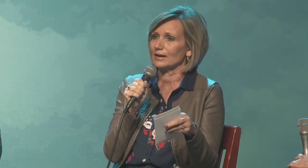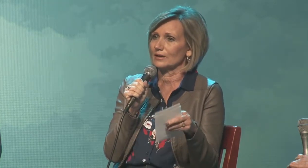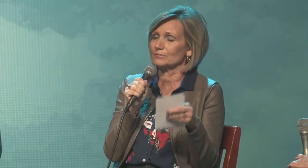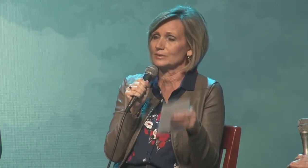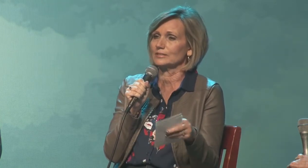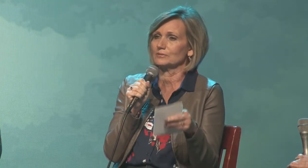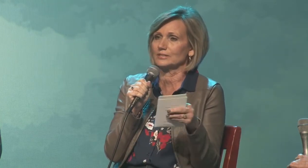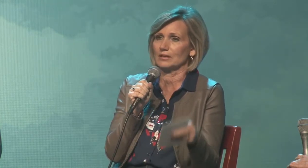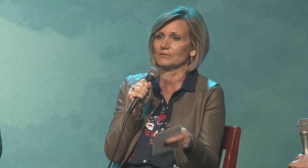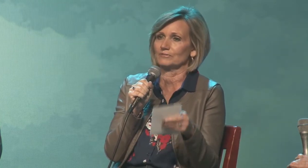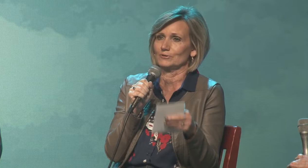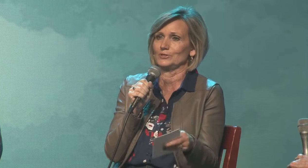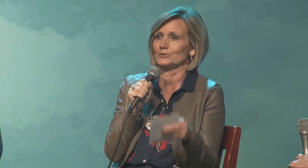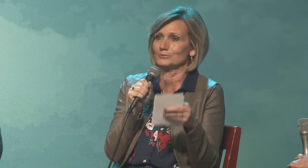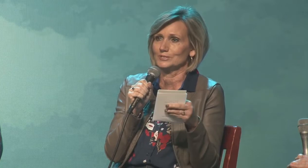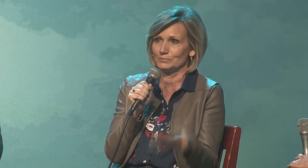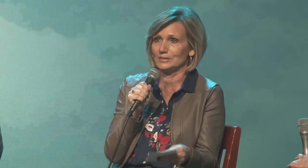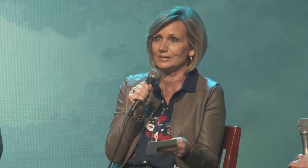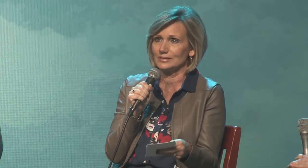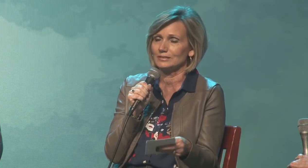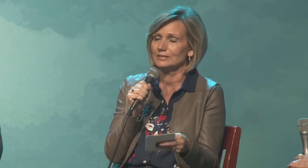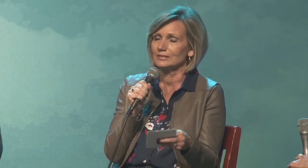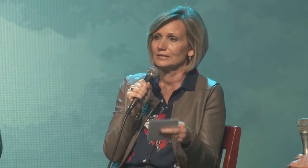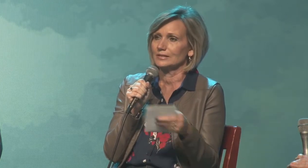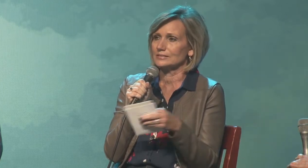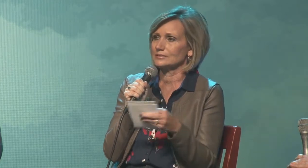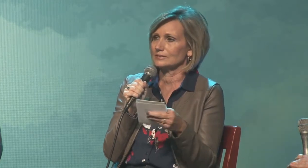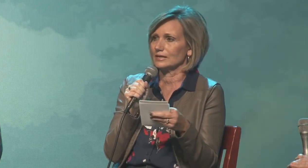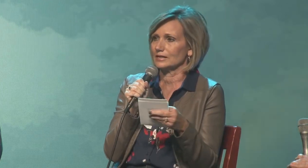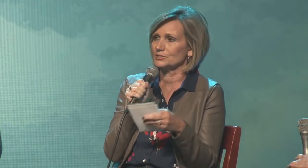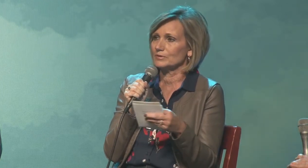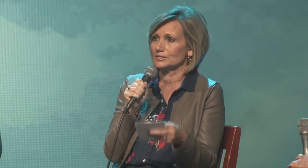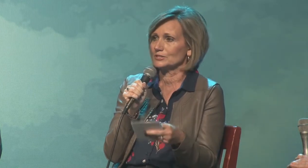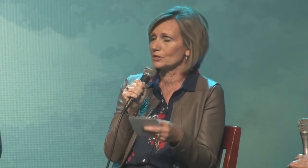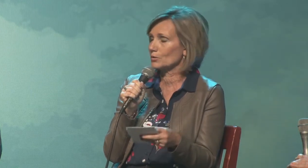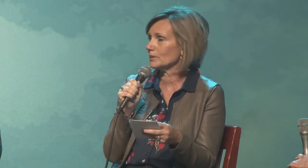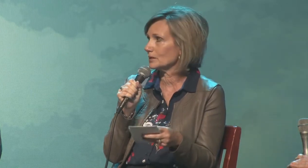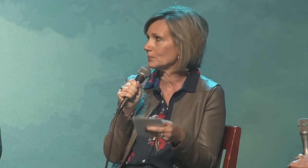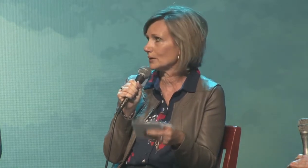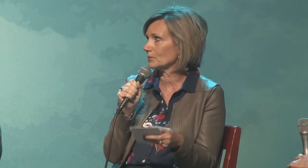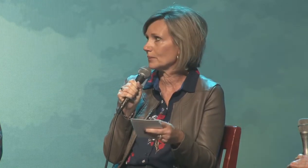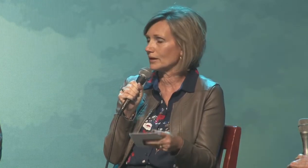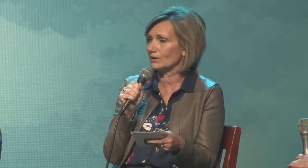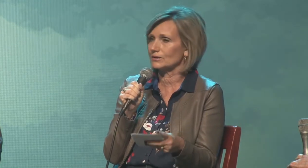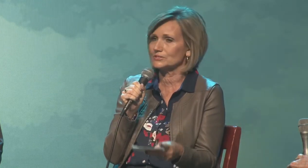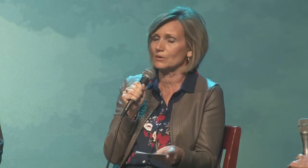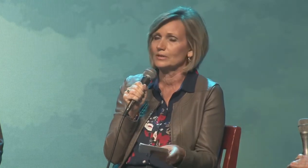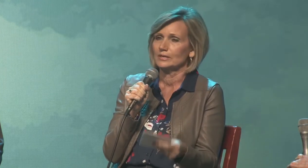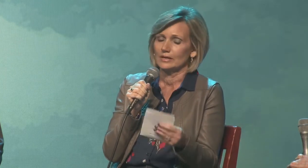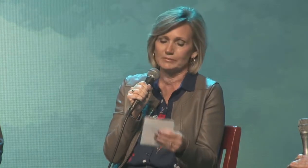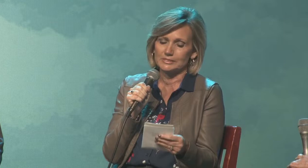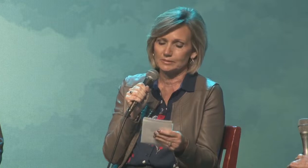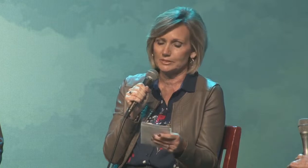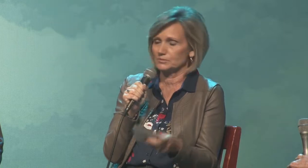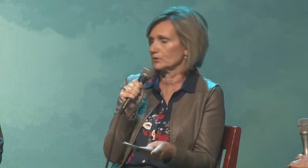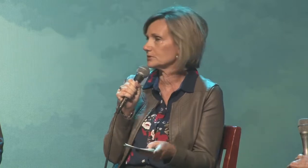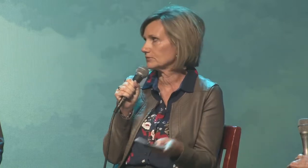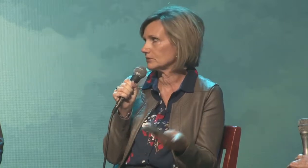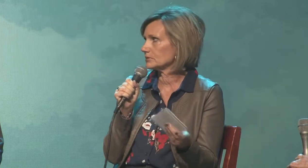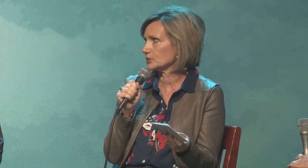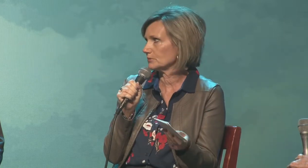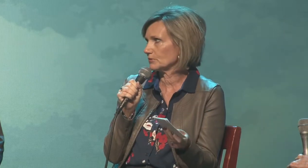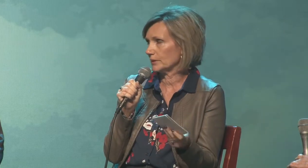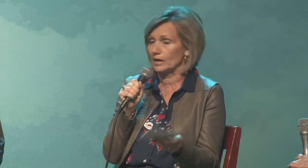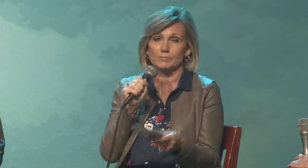I really would love for you to be as you get to know me better and better. So, I mean, some of these words,